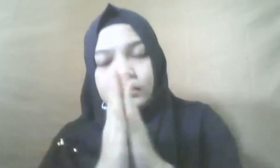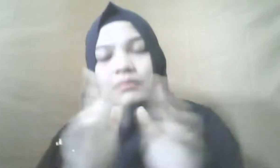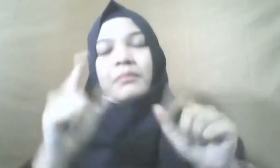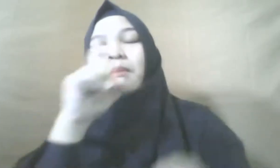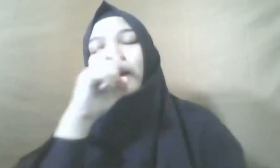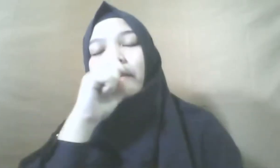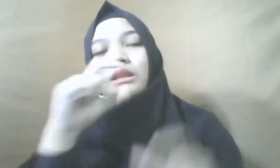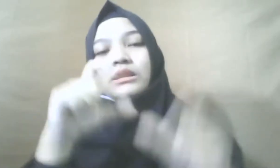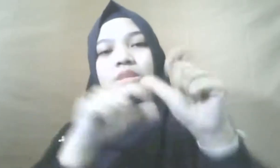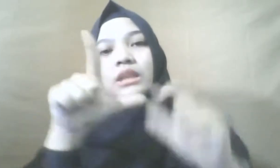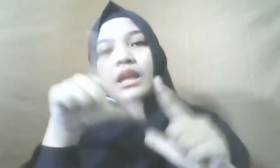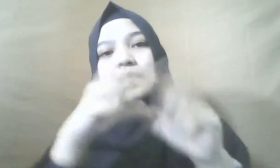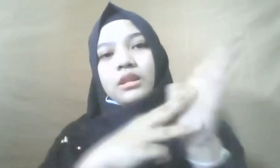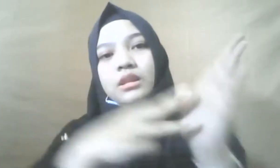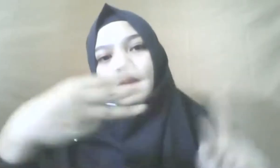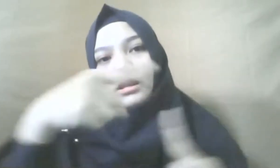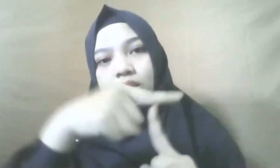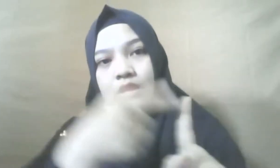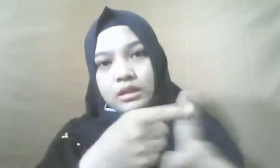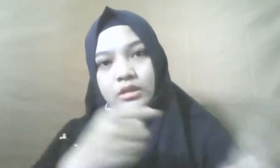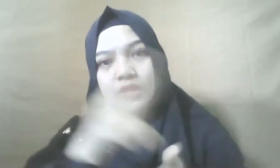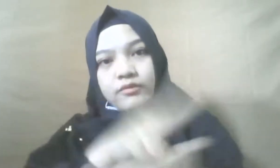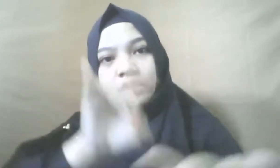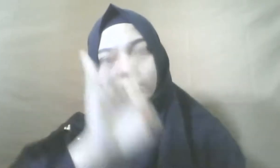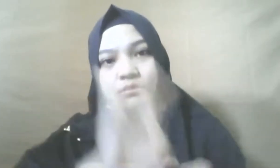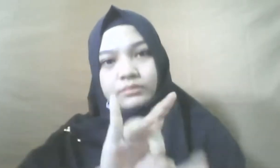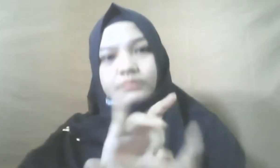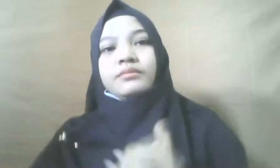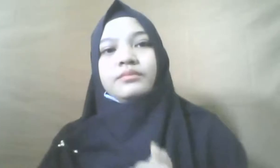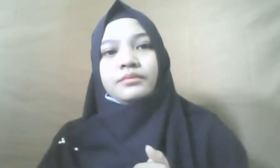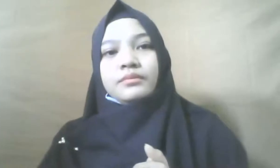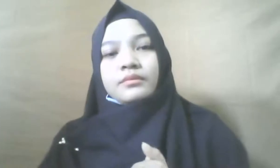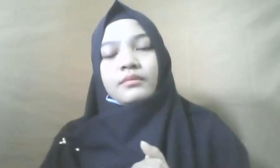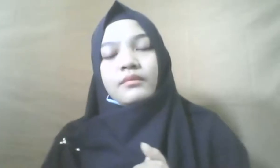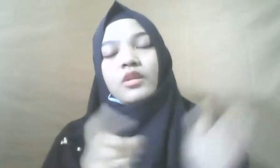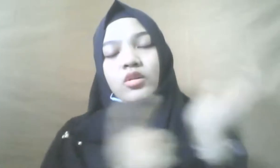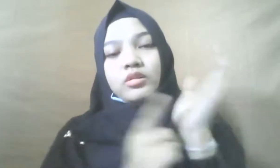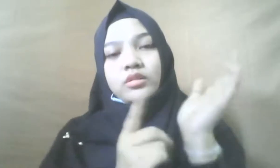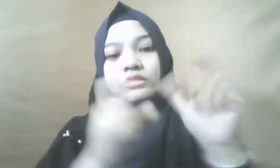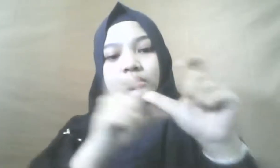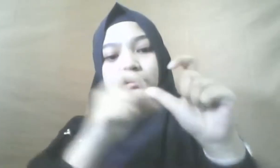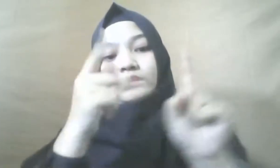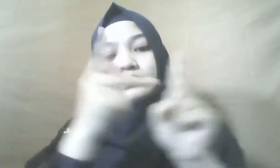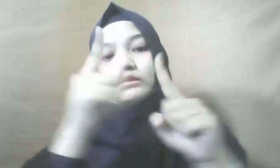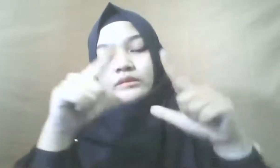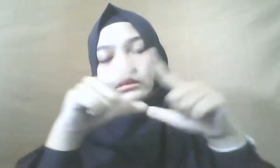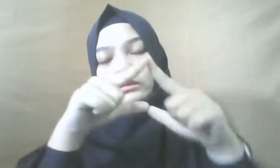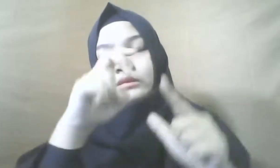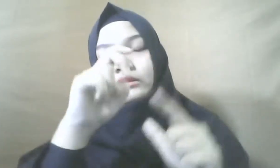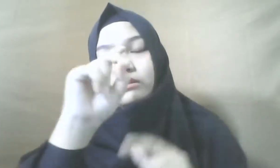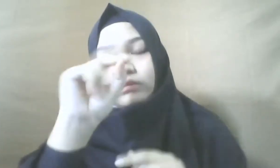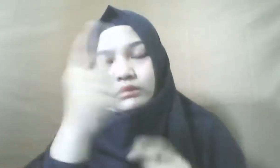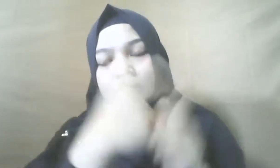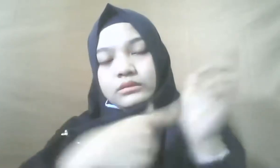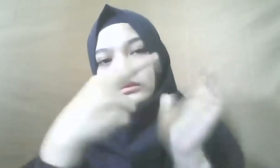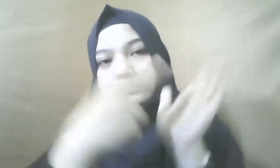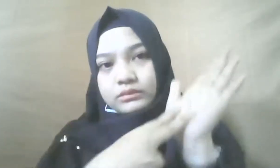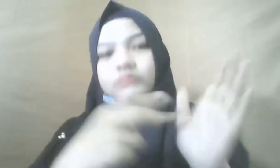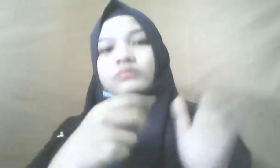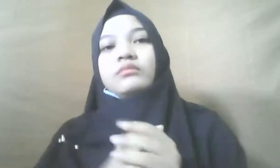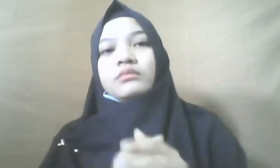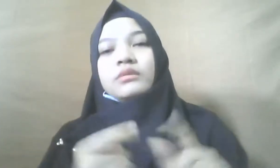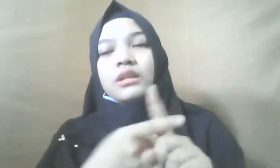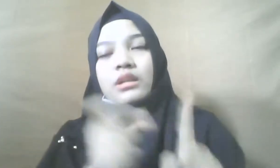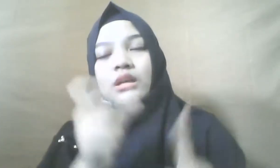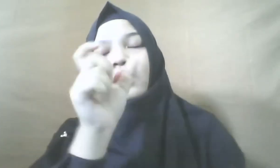from Universitas Brawijaya, Dr. Sharyn Graham Davies from Auckland University of Technology, and